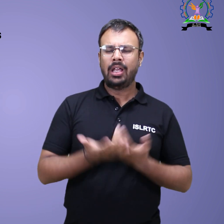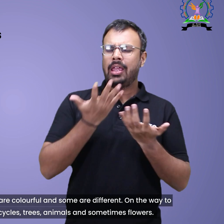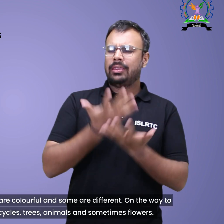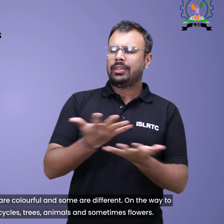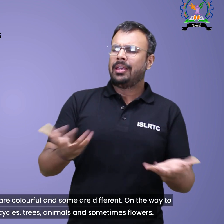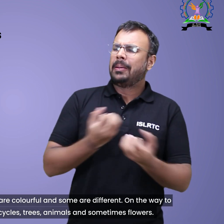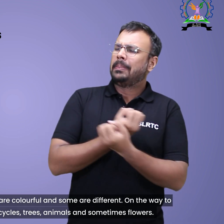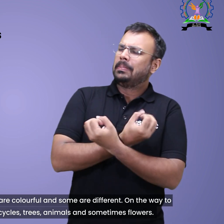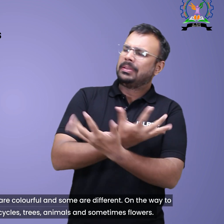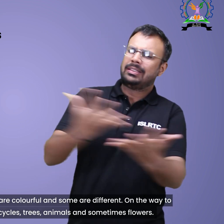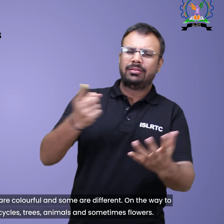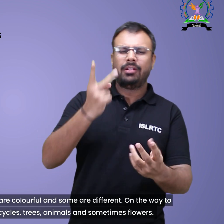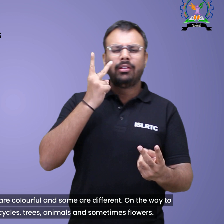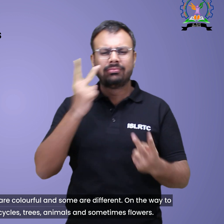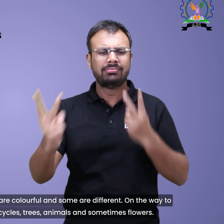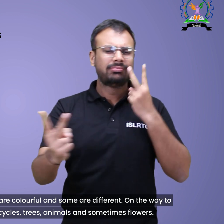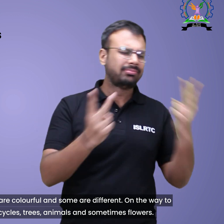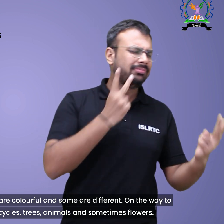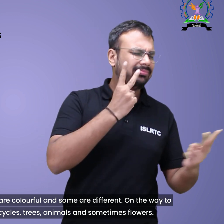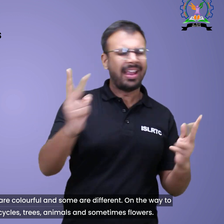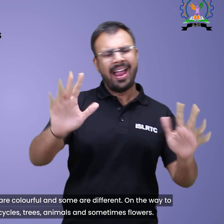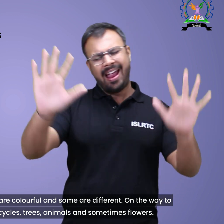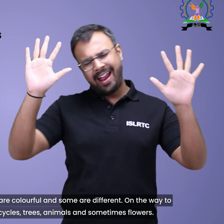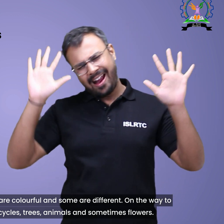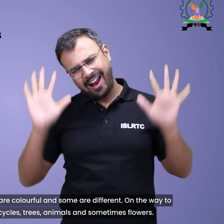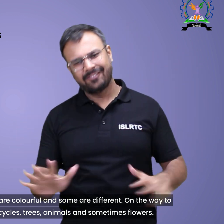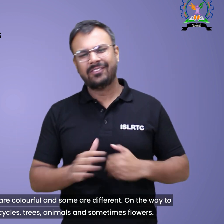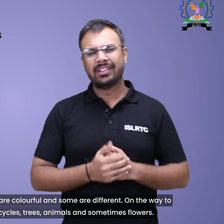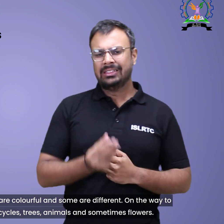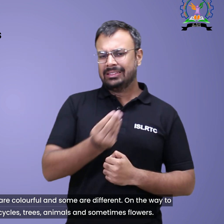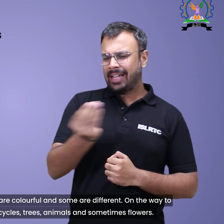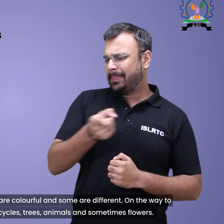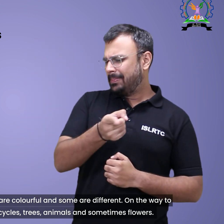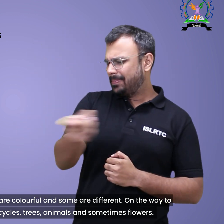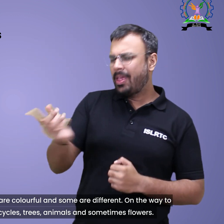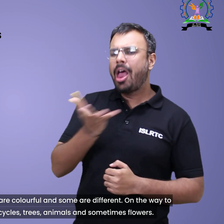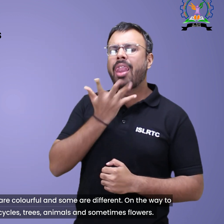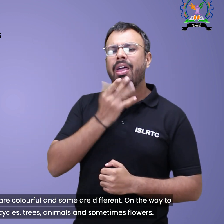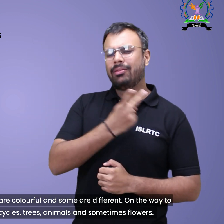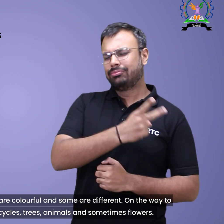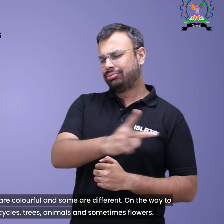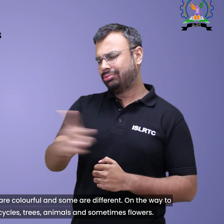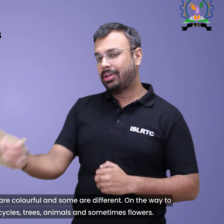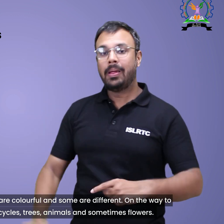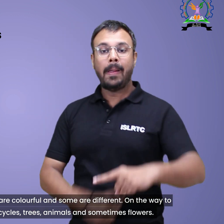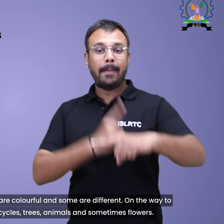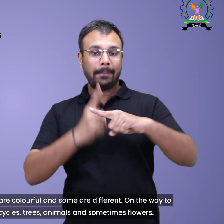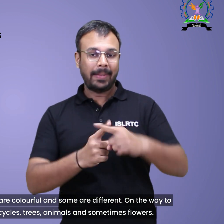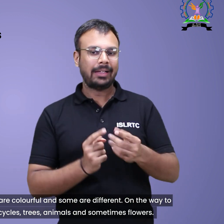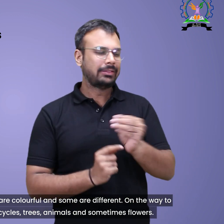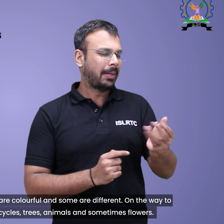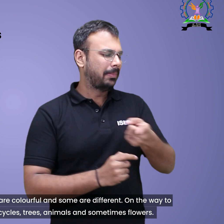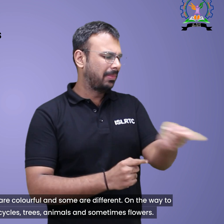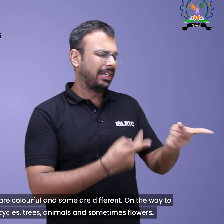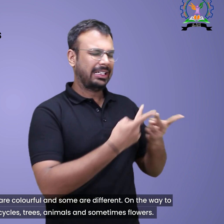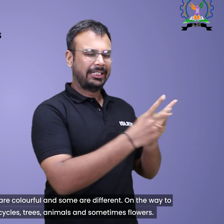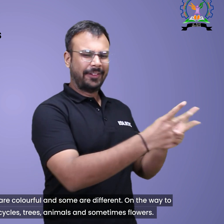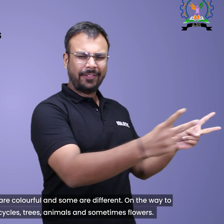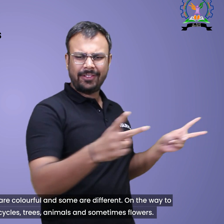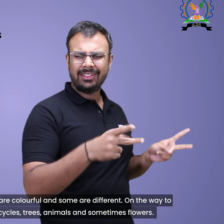We see so many objects around us. Some are colorful and some are different. On the way to